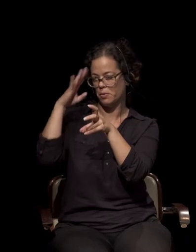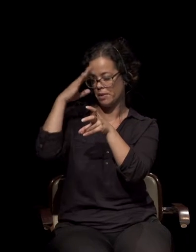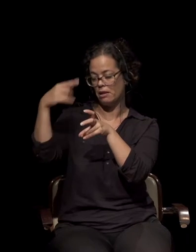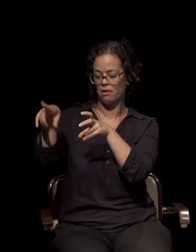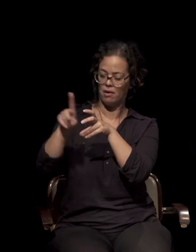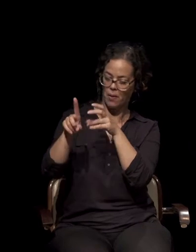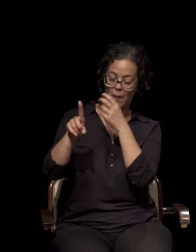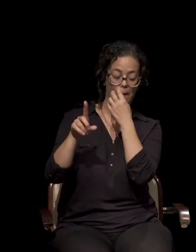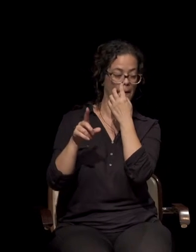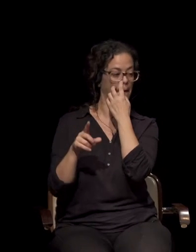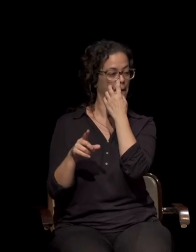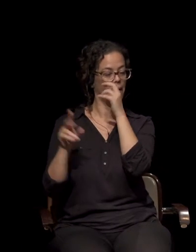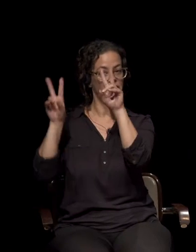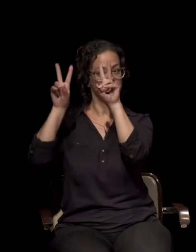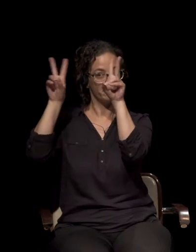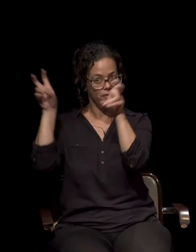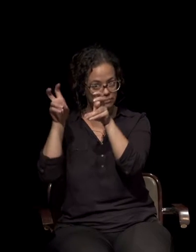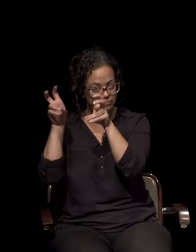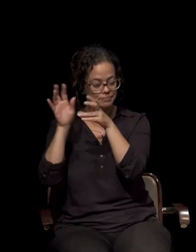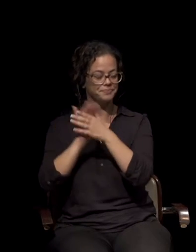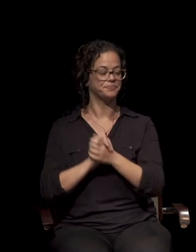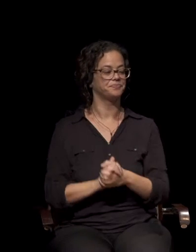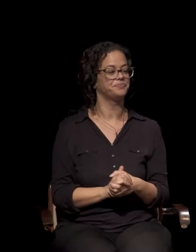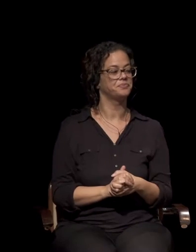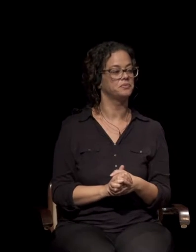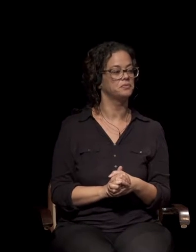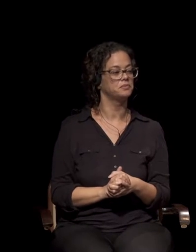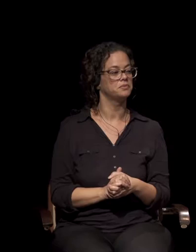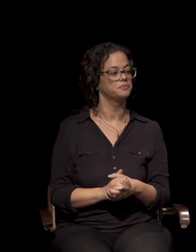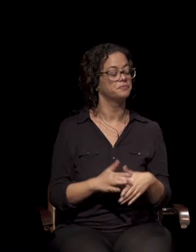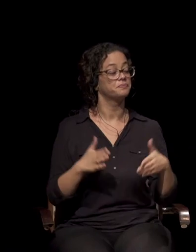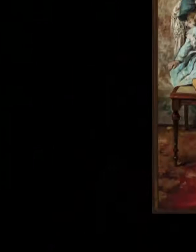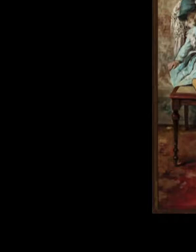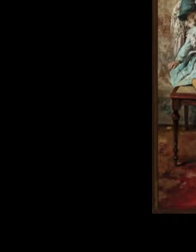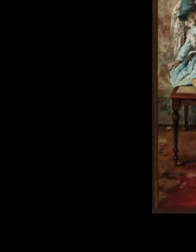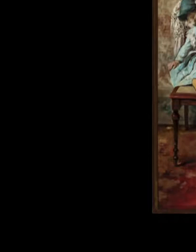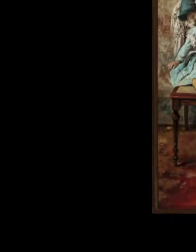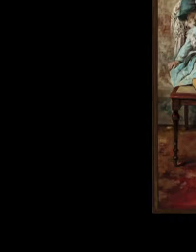Based entirely on a formal trope,